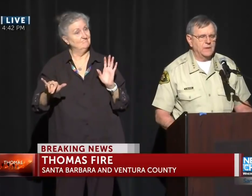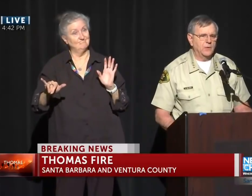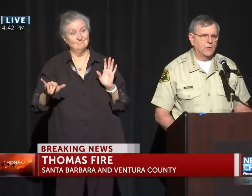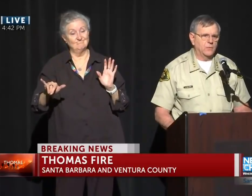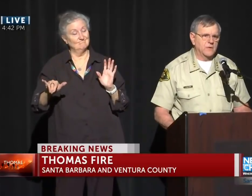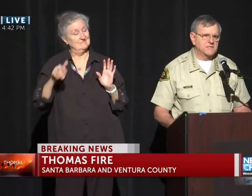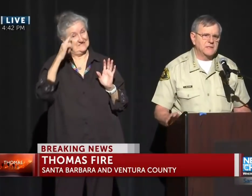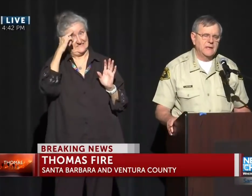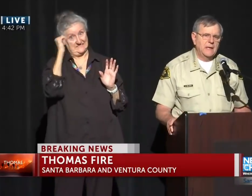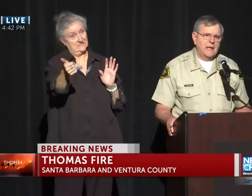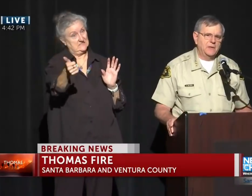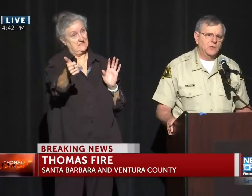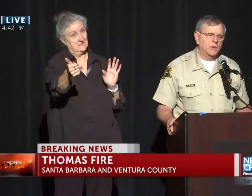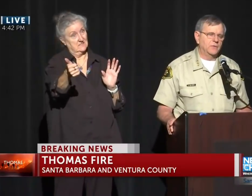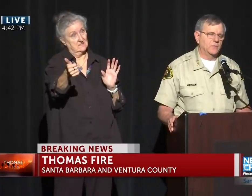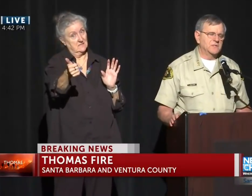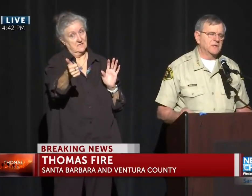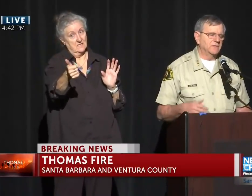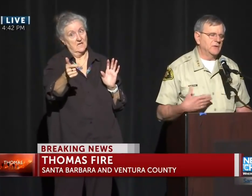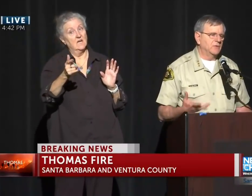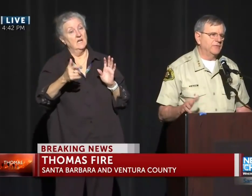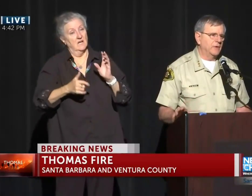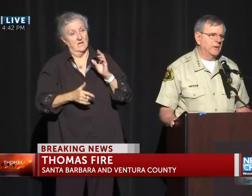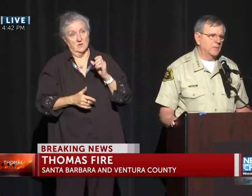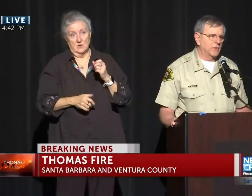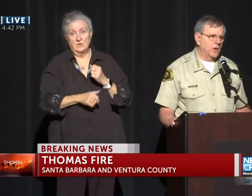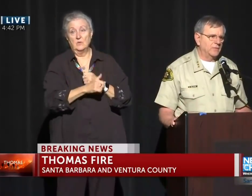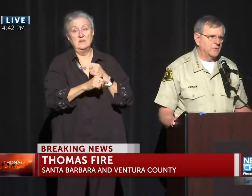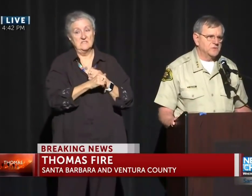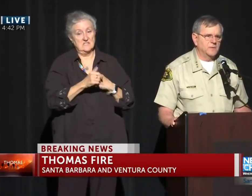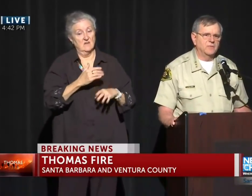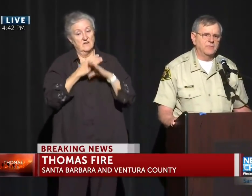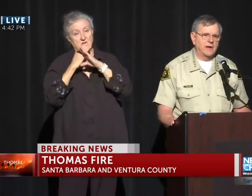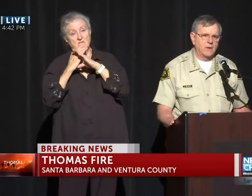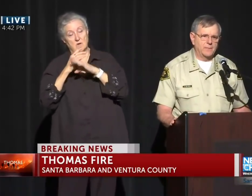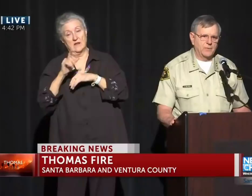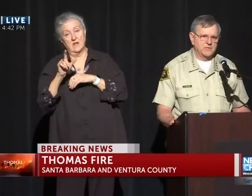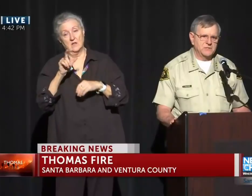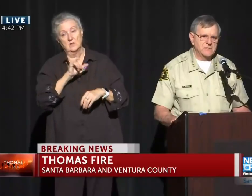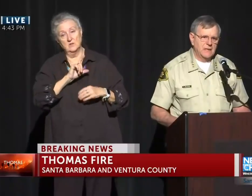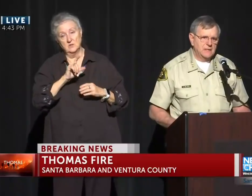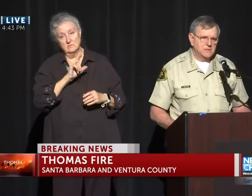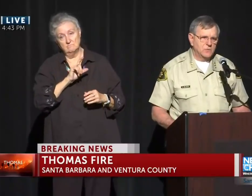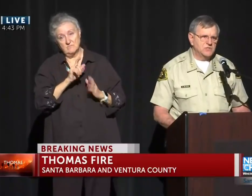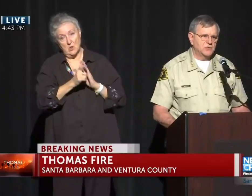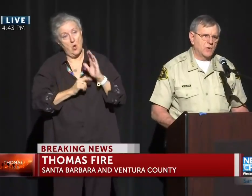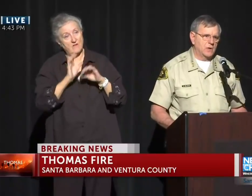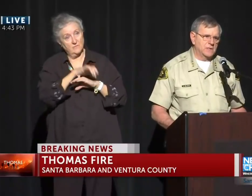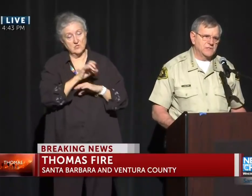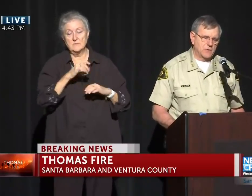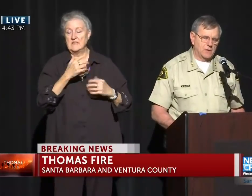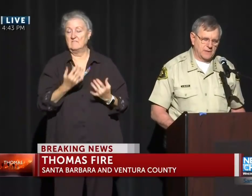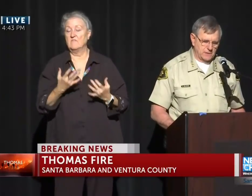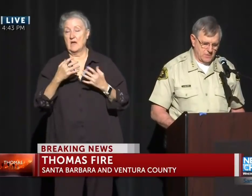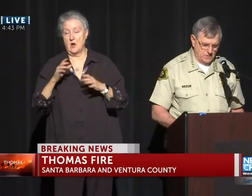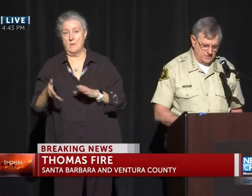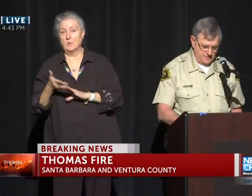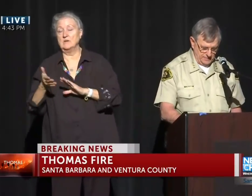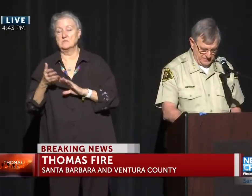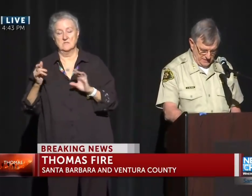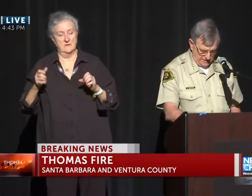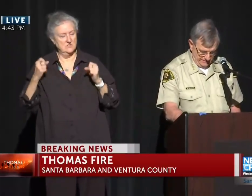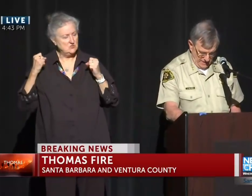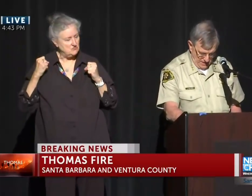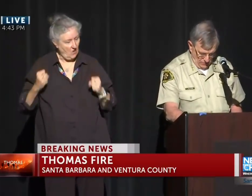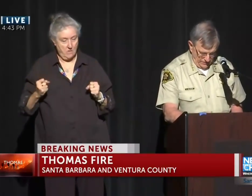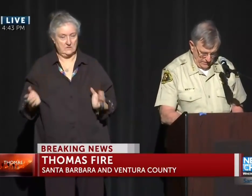at your own risk, and you run the risk of interfering with law enforcement and fire operations. So we strongly, strongly